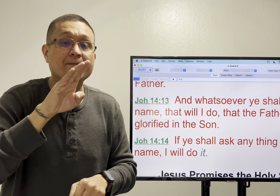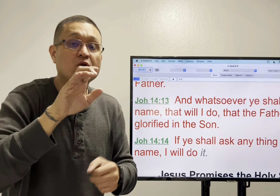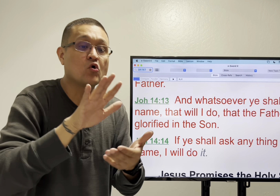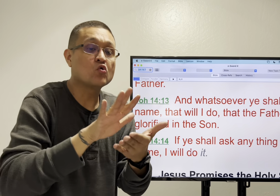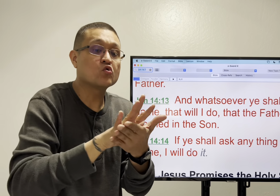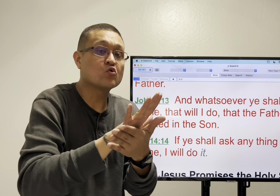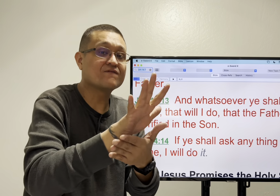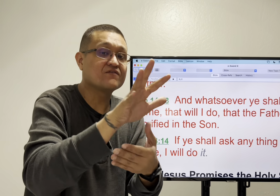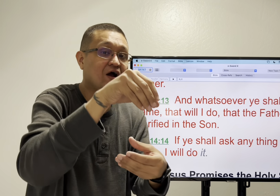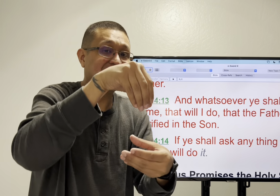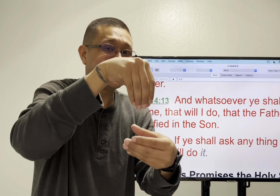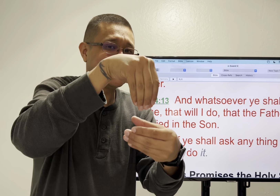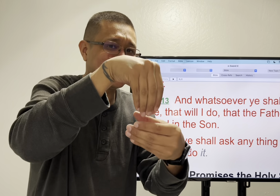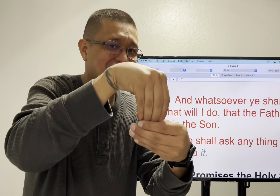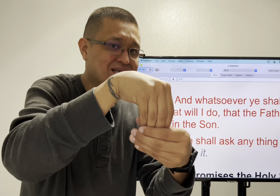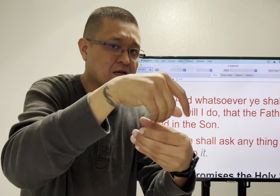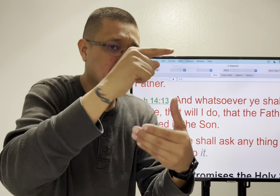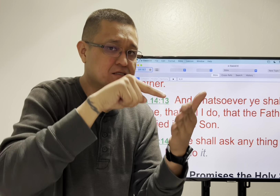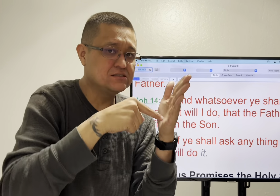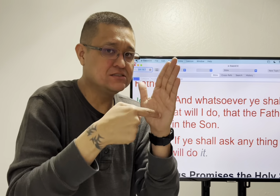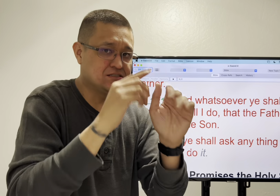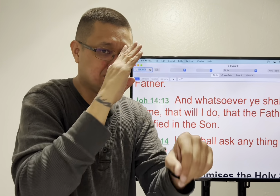may be glorified in the Son.